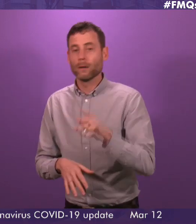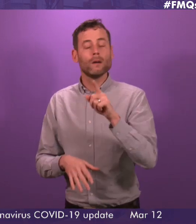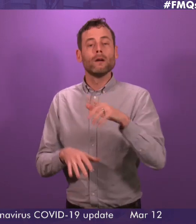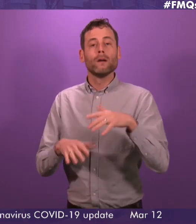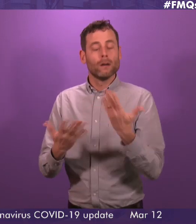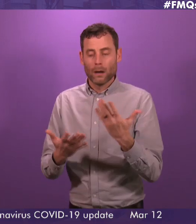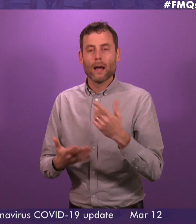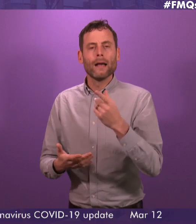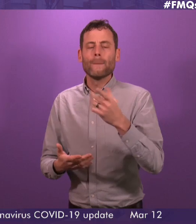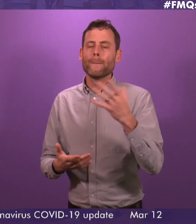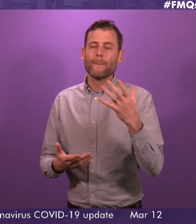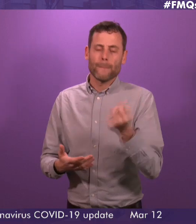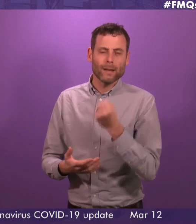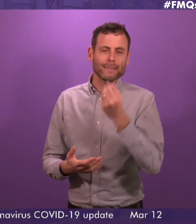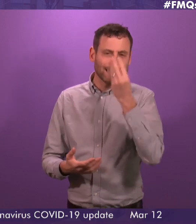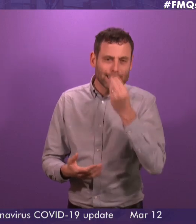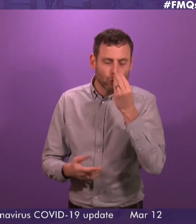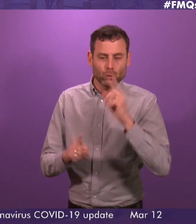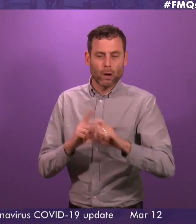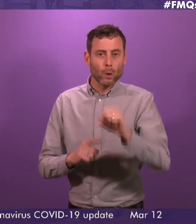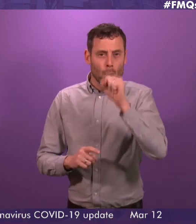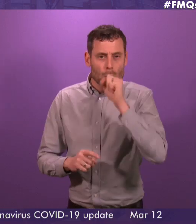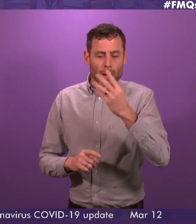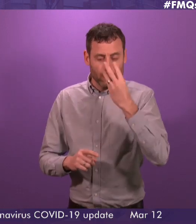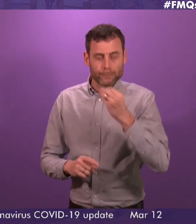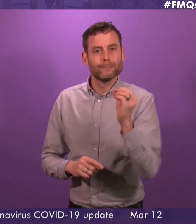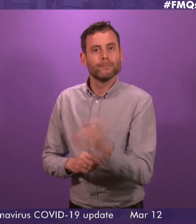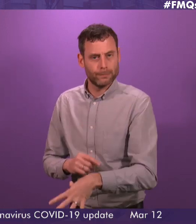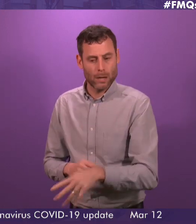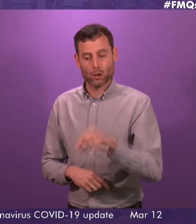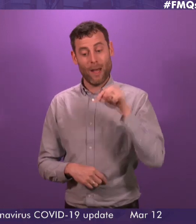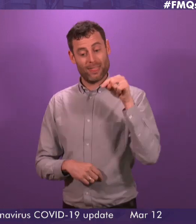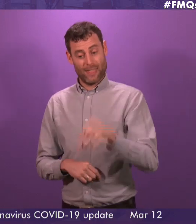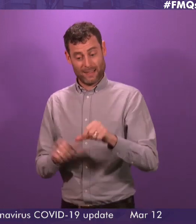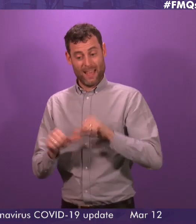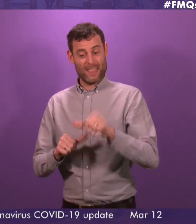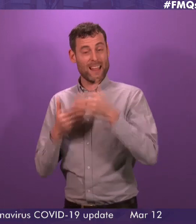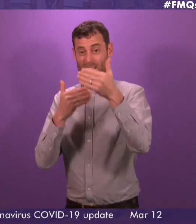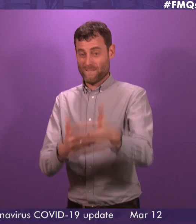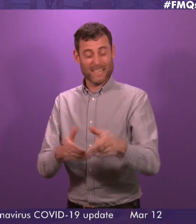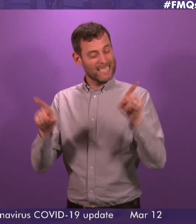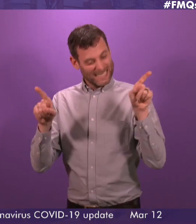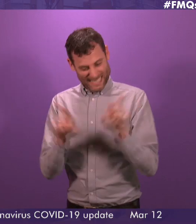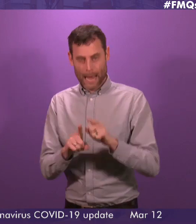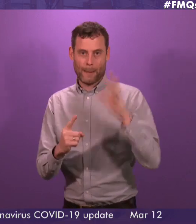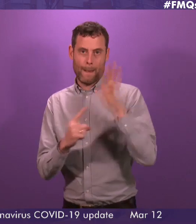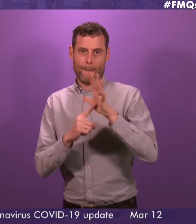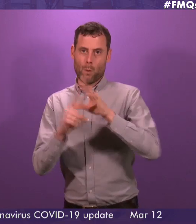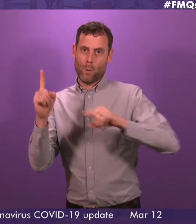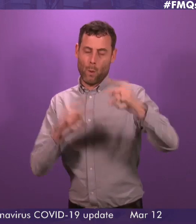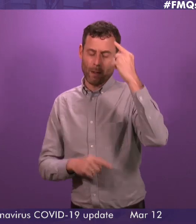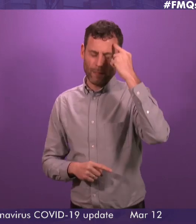catch sneezes and coughs remains as important through this next phase as it did at the outset. And I would